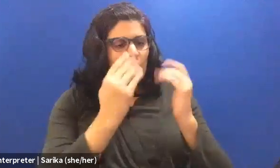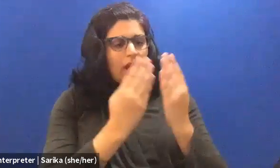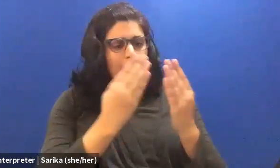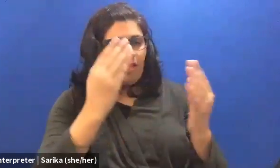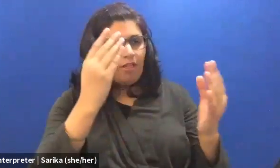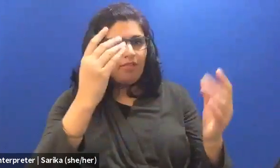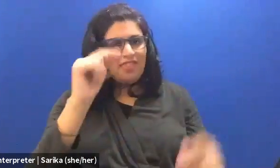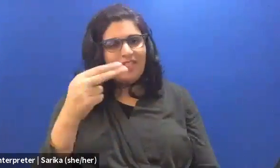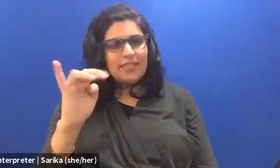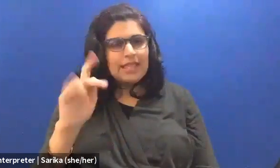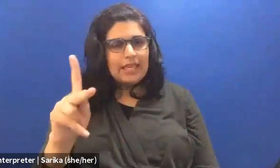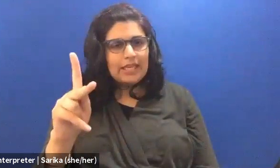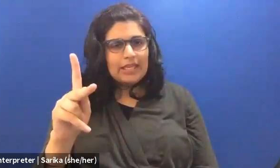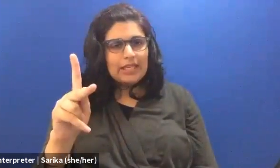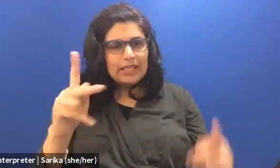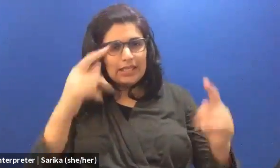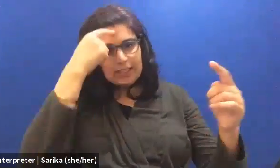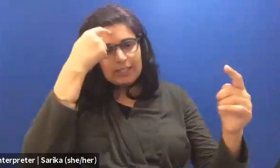to